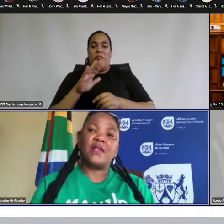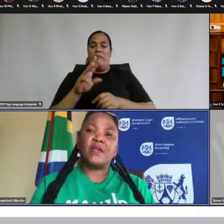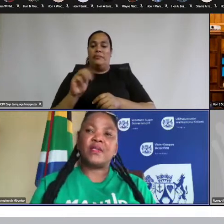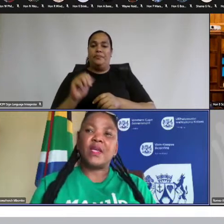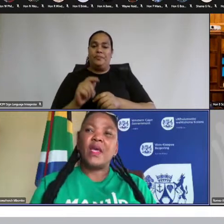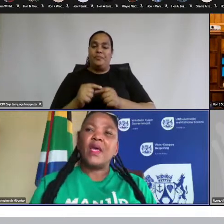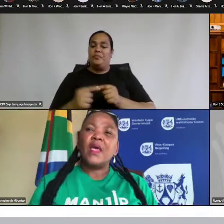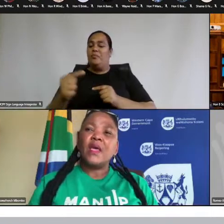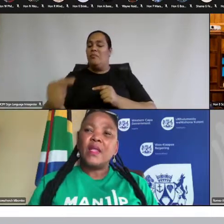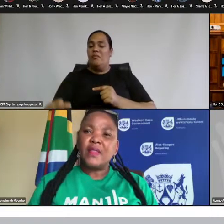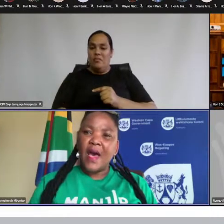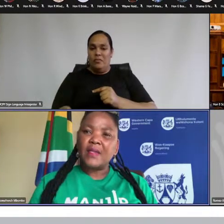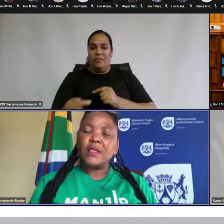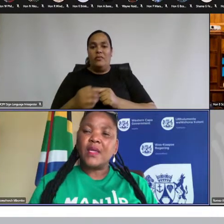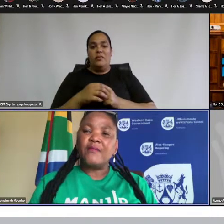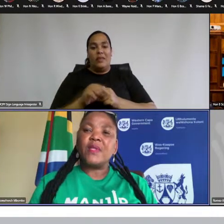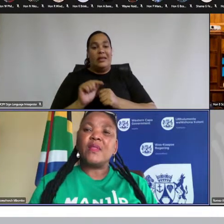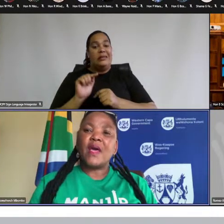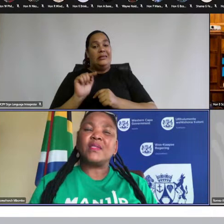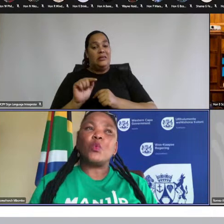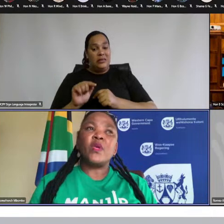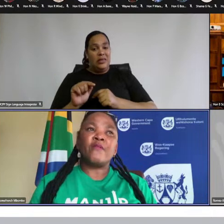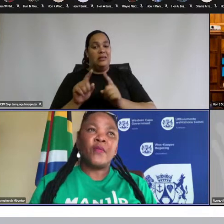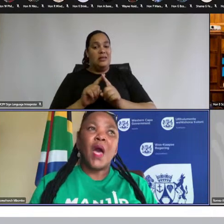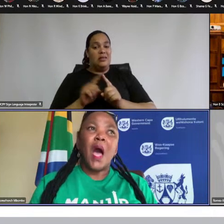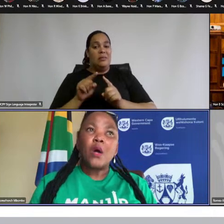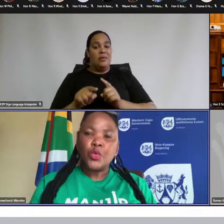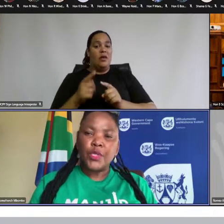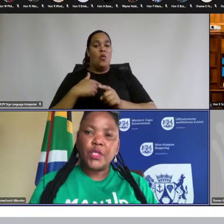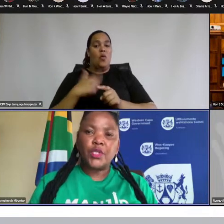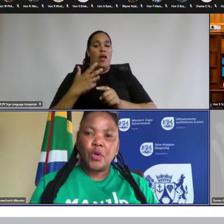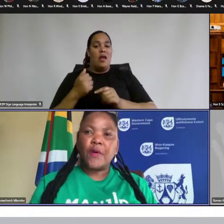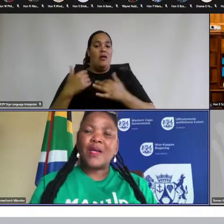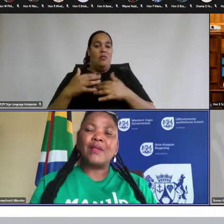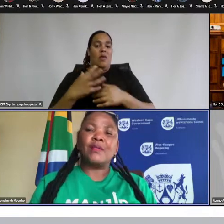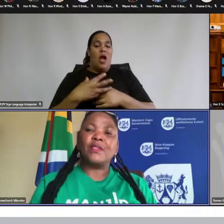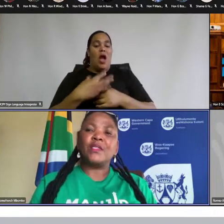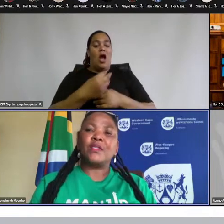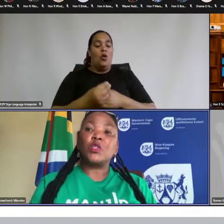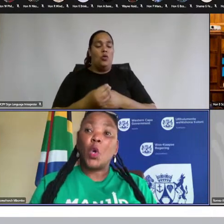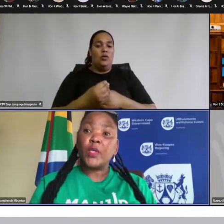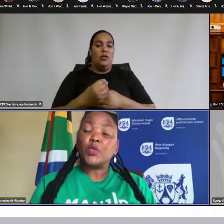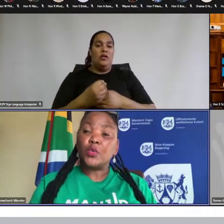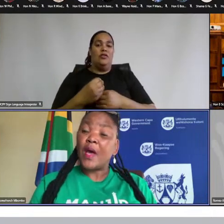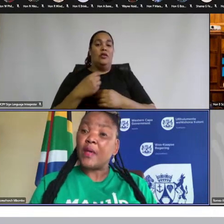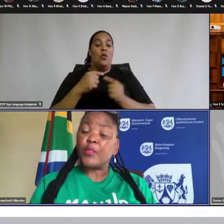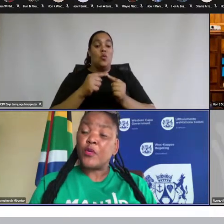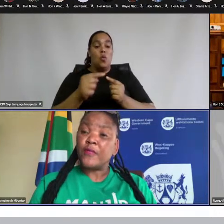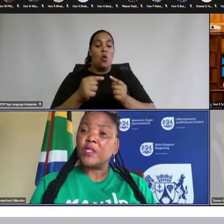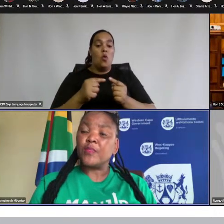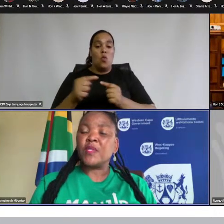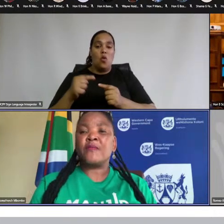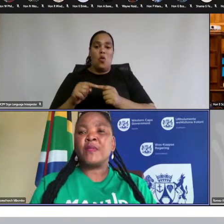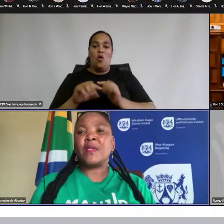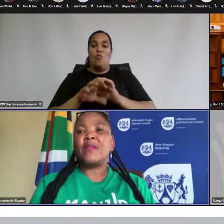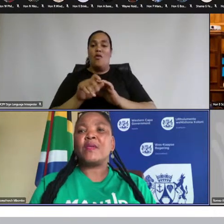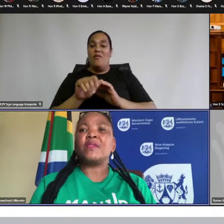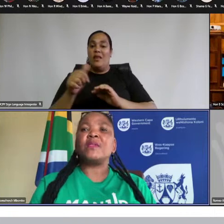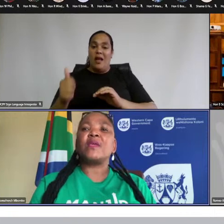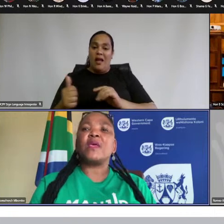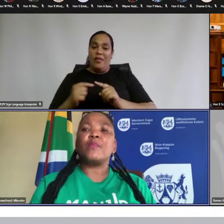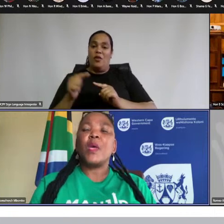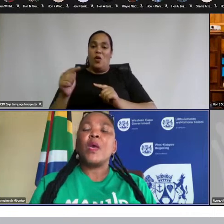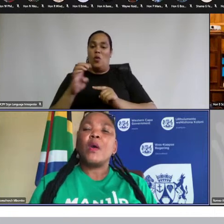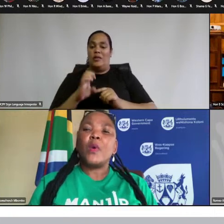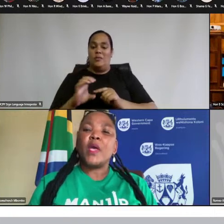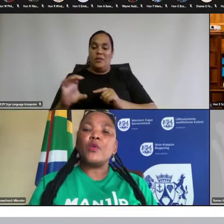kilometer radius. That we have got the outreach of our clinicians going to other provinces, specifically in the